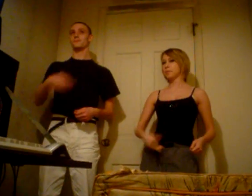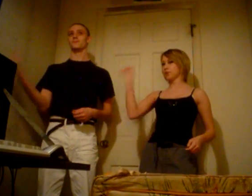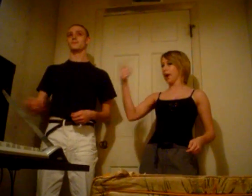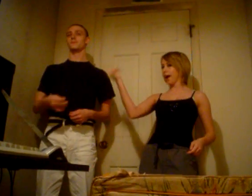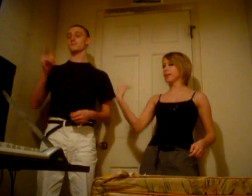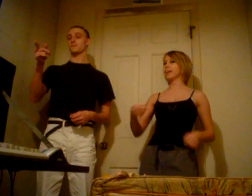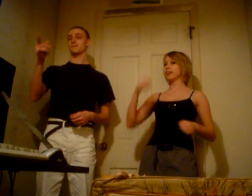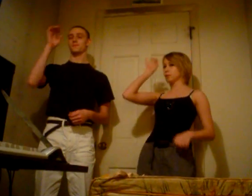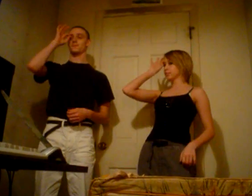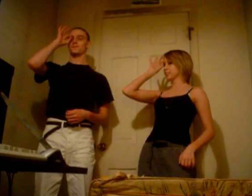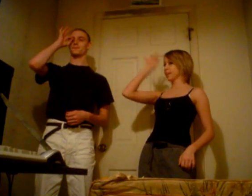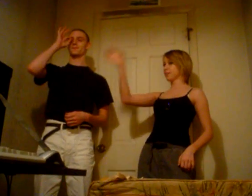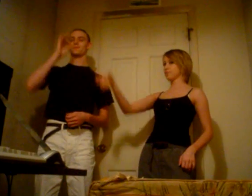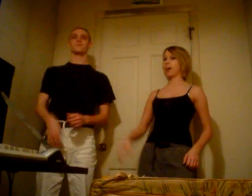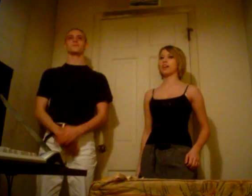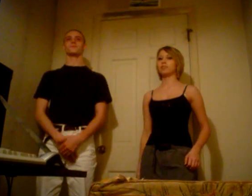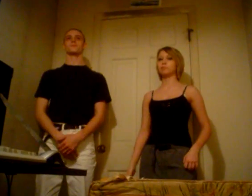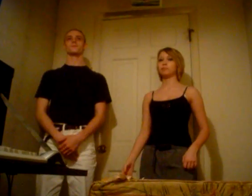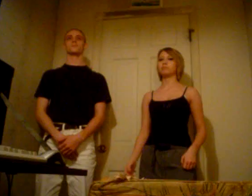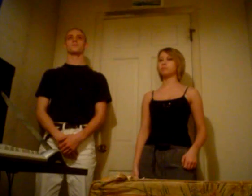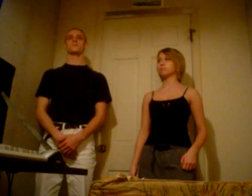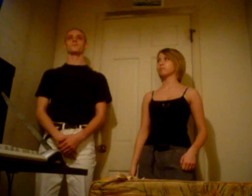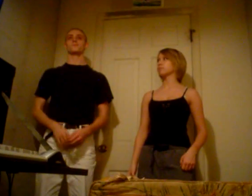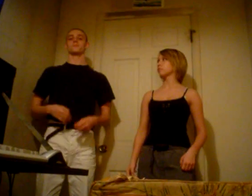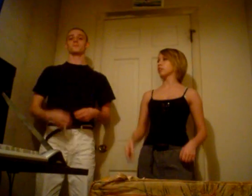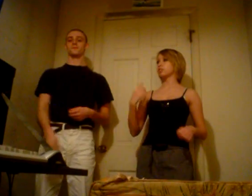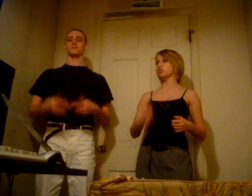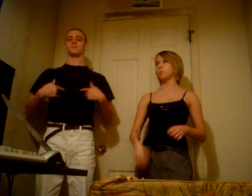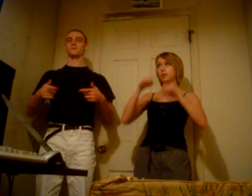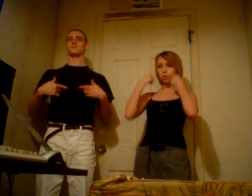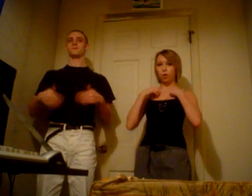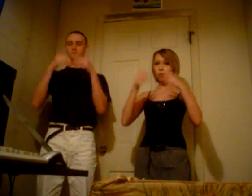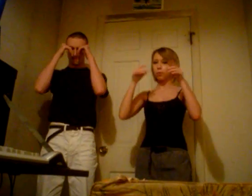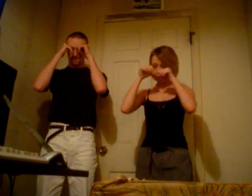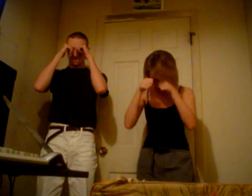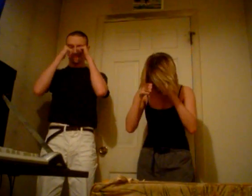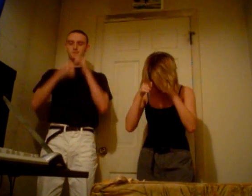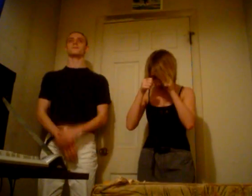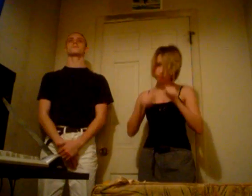around like he was dignified He showed me what it was to cry